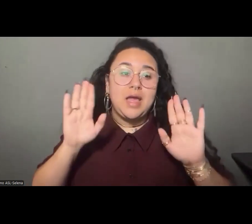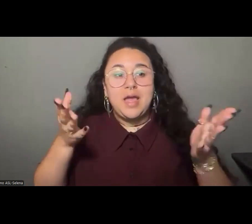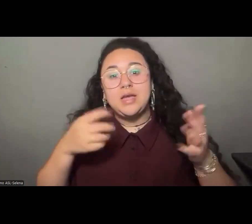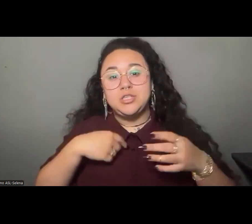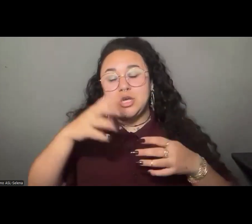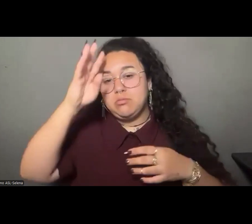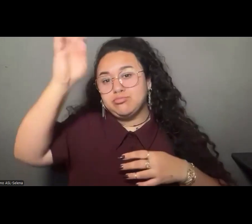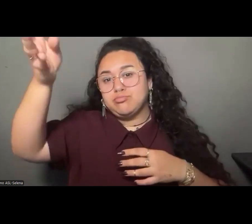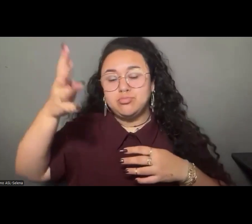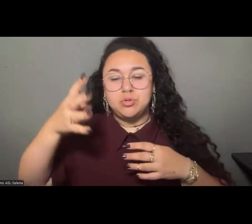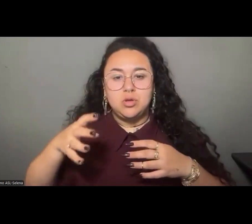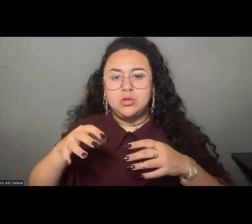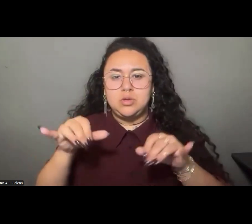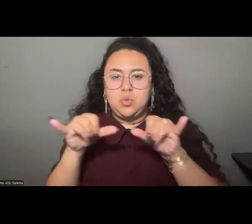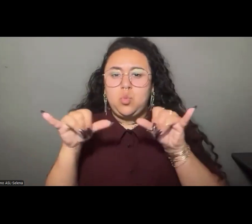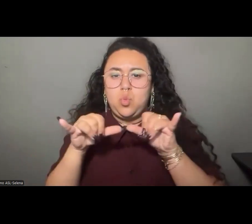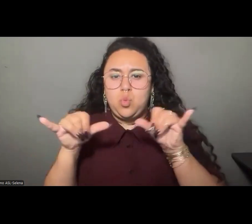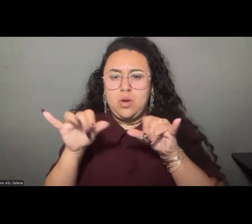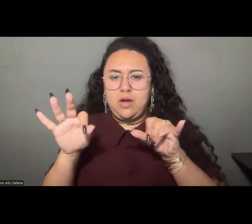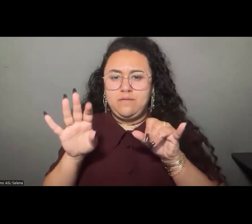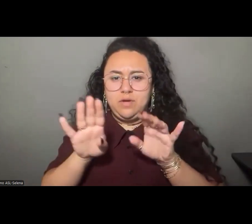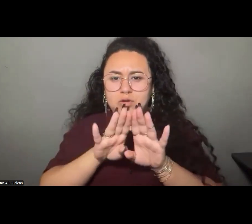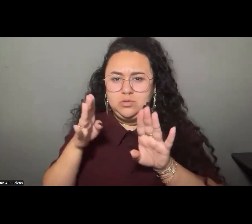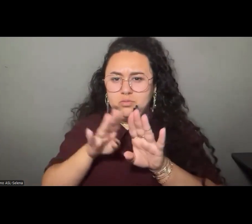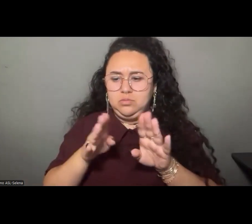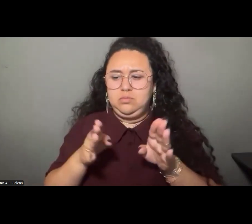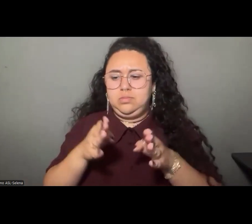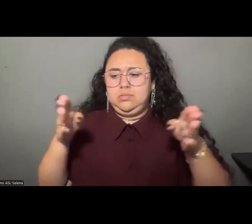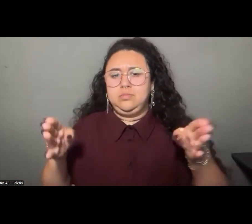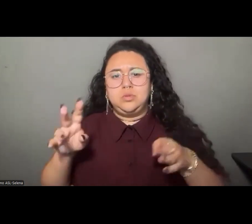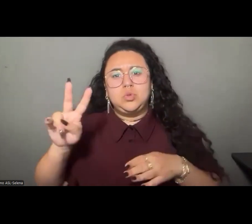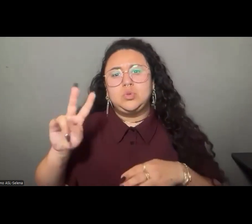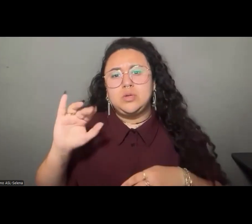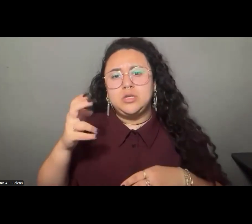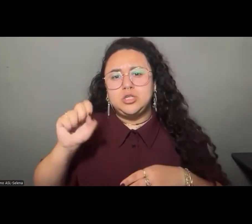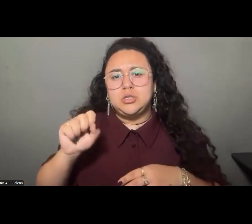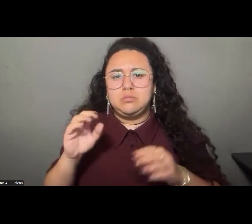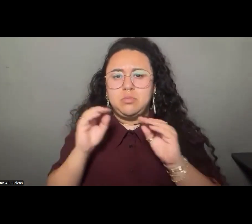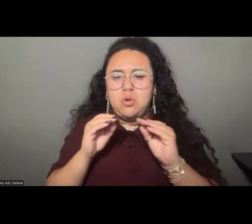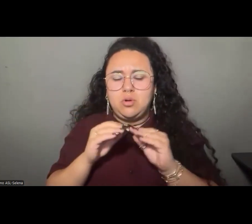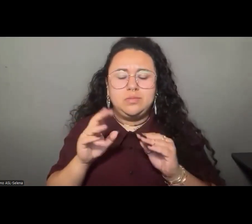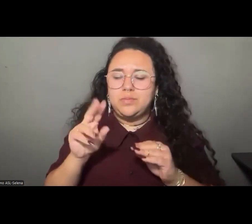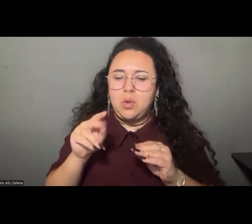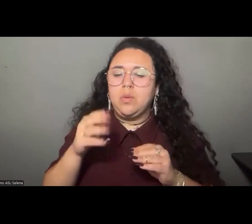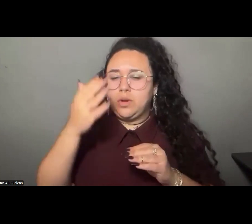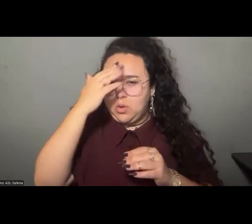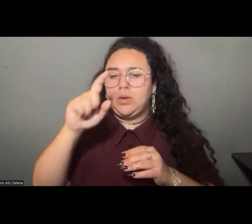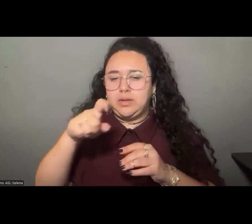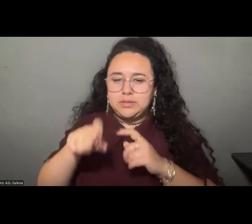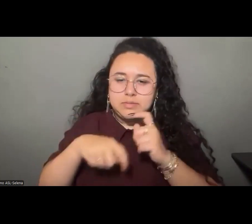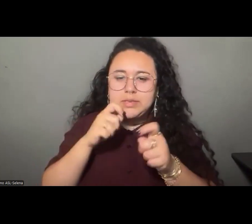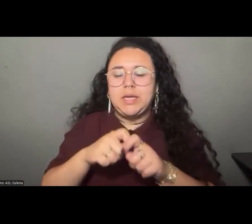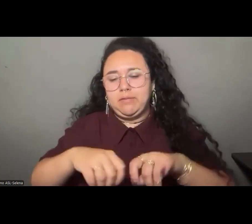door. It could be 2 inches. That's fine. Because we know that there are specific things that have to be there to make access work,